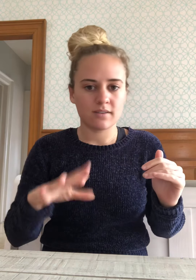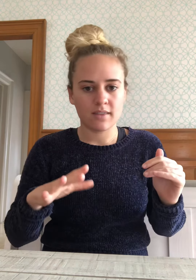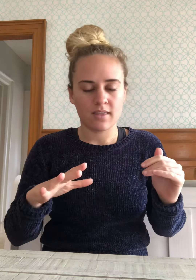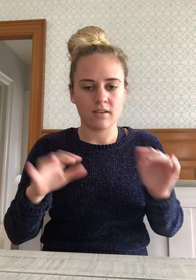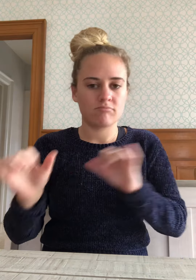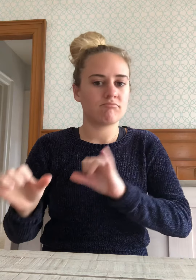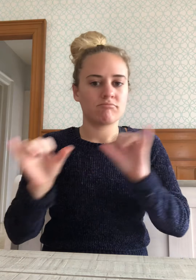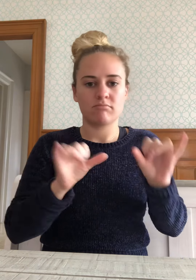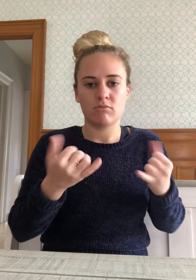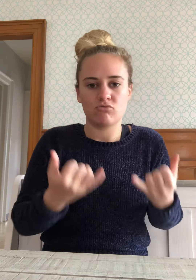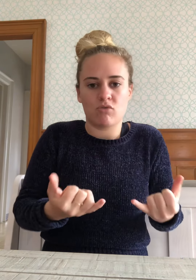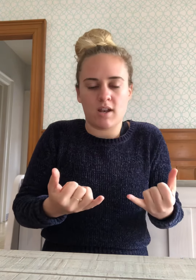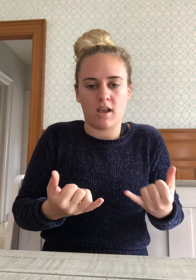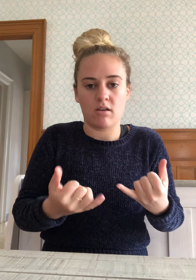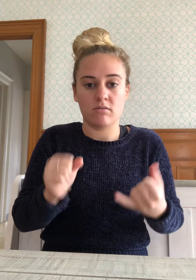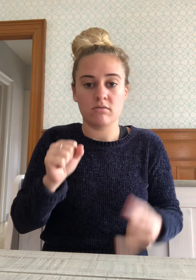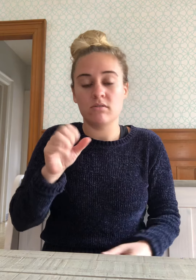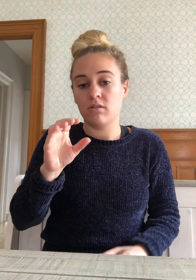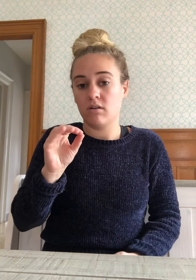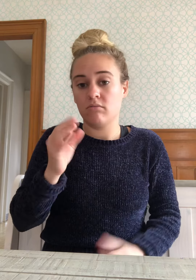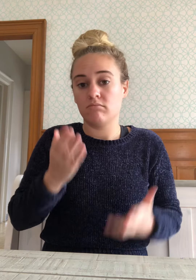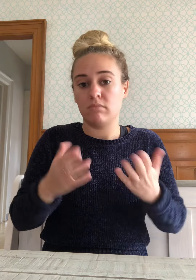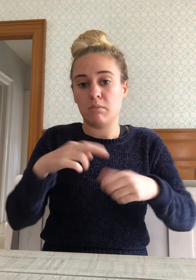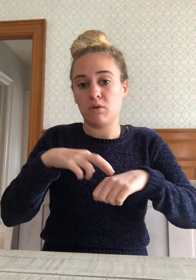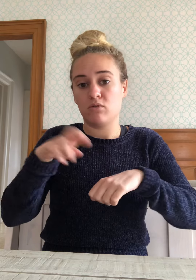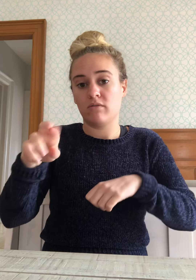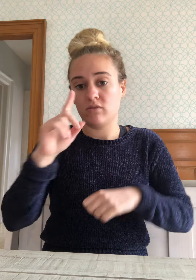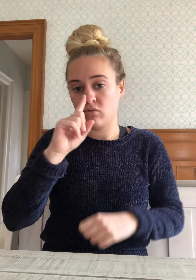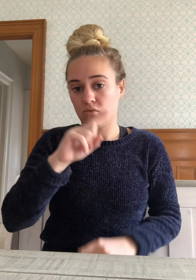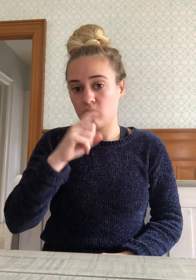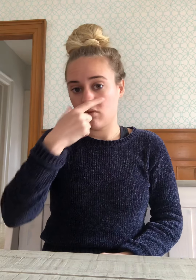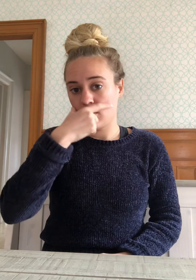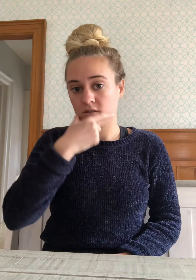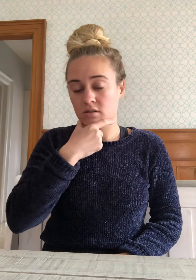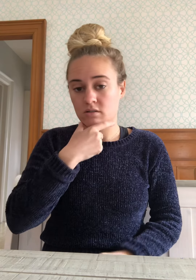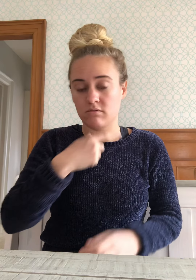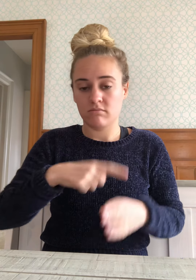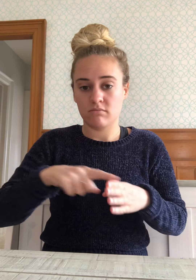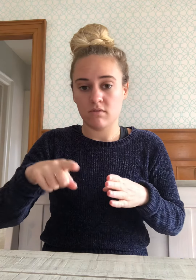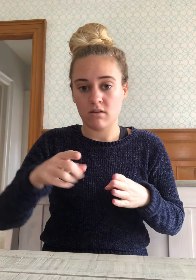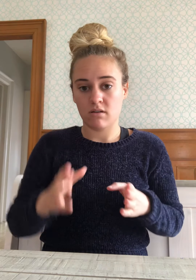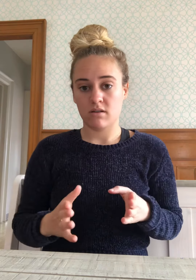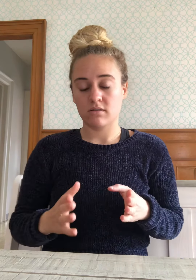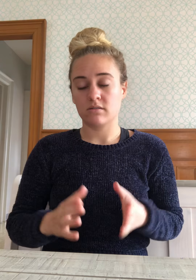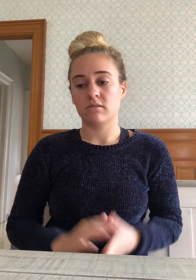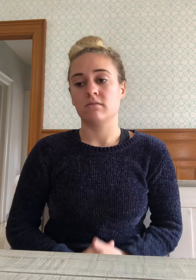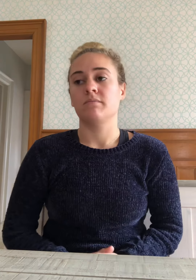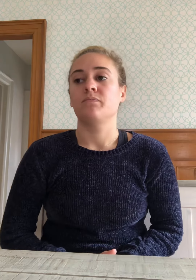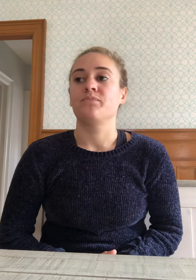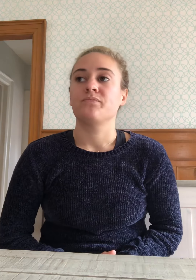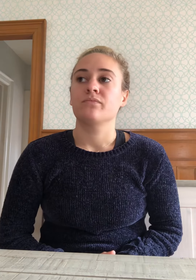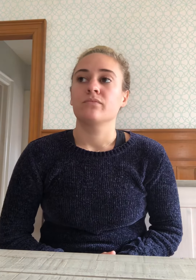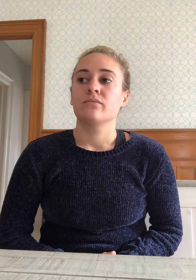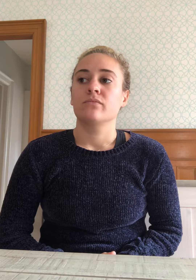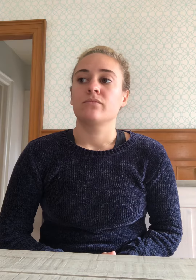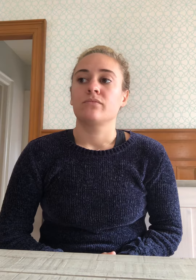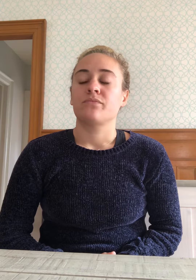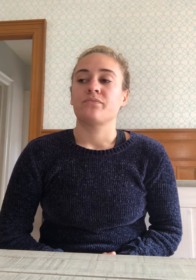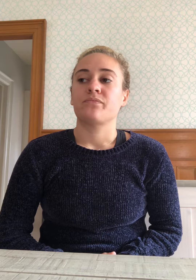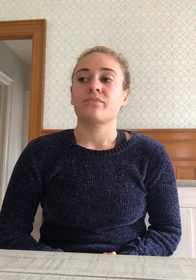now. So you may want to refer to a prosthodontist. Now, if you ultimately become a prosthodontist and you can't figure